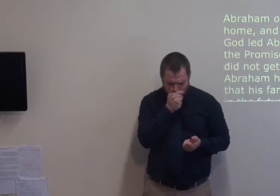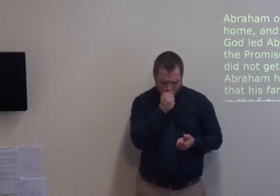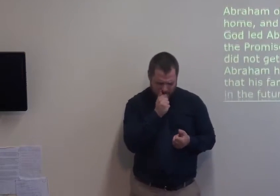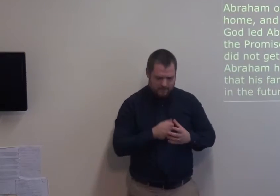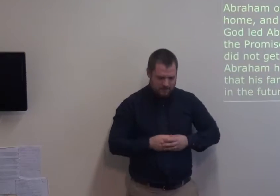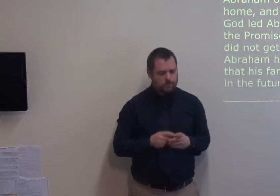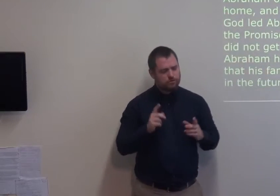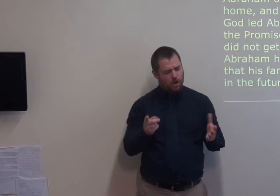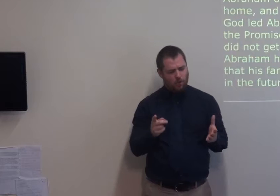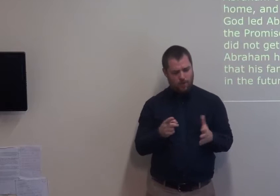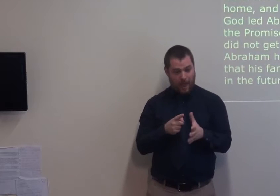Abraham obeyed God.